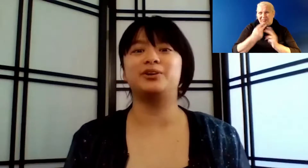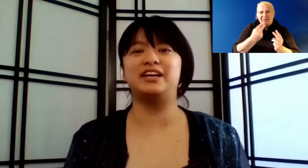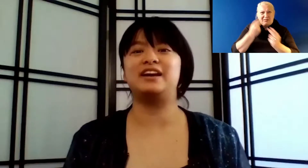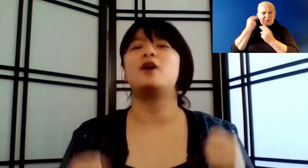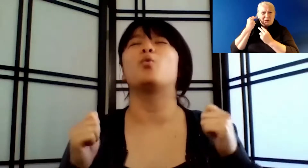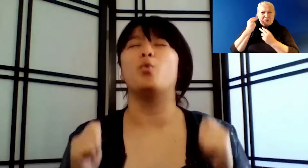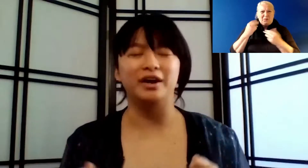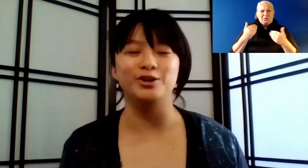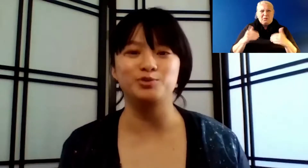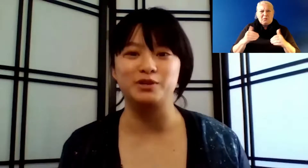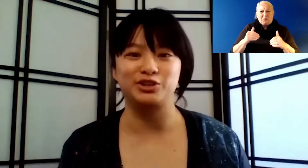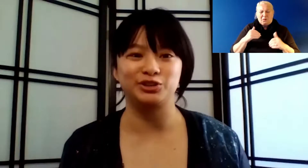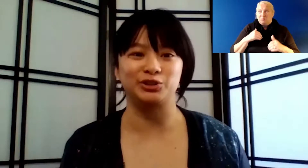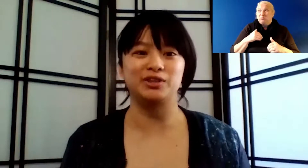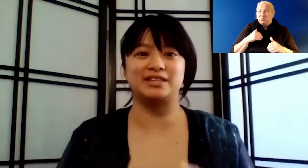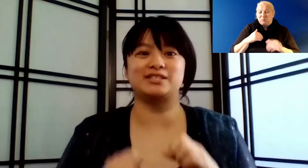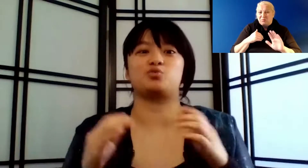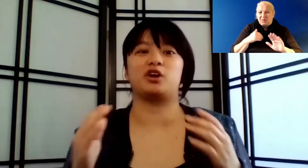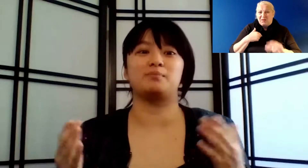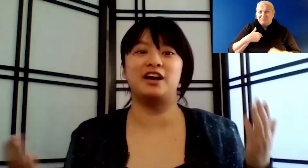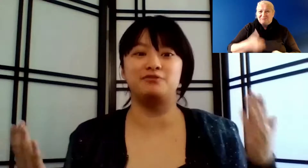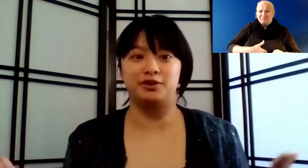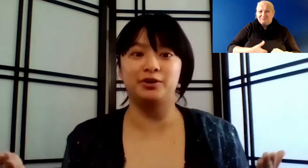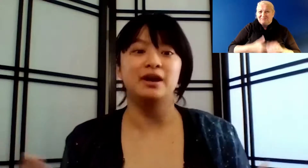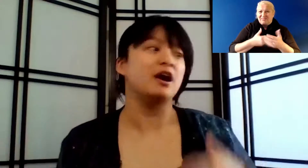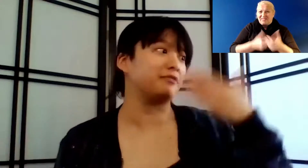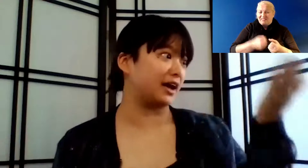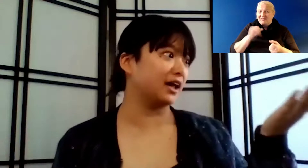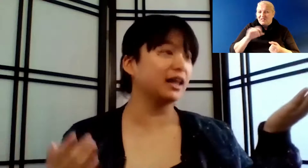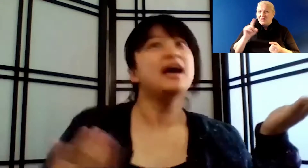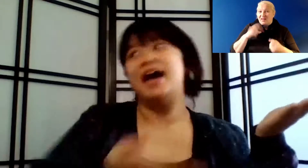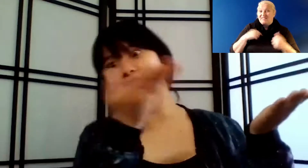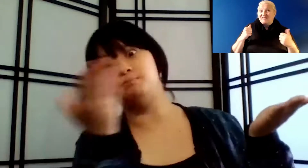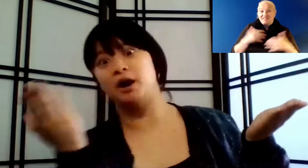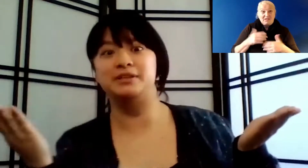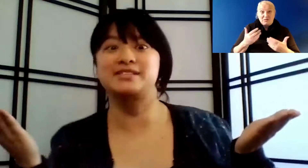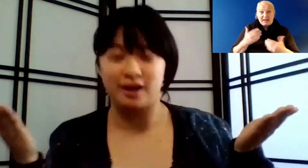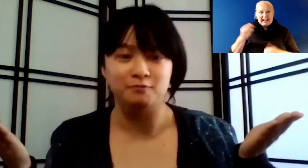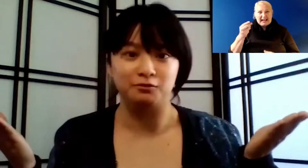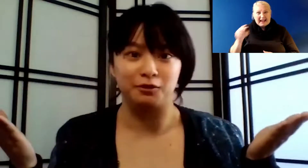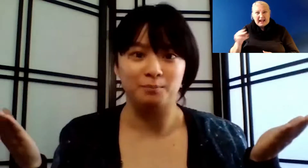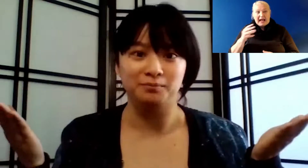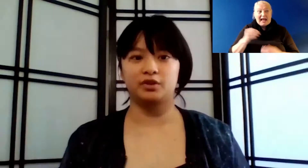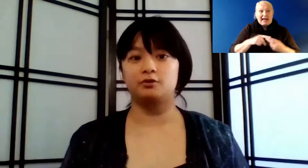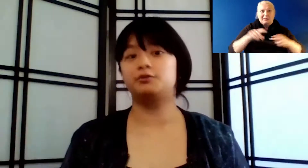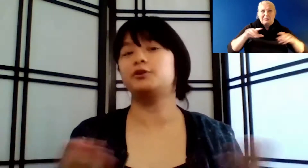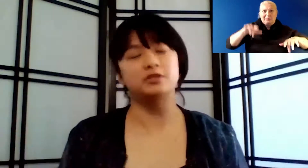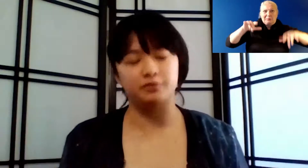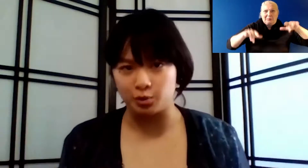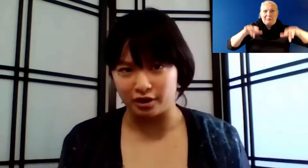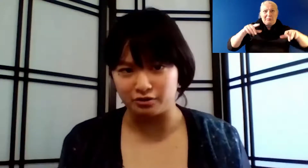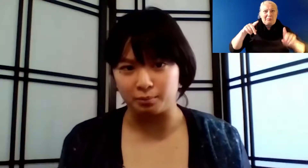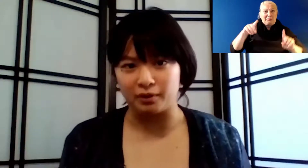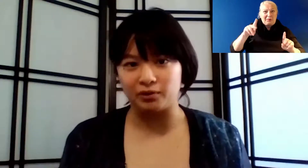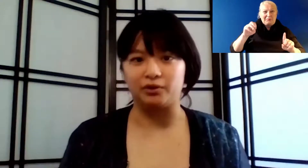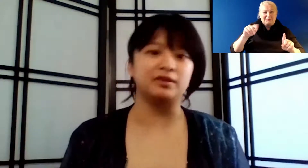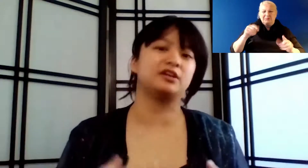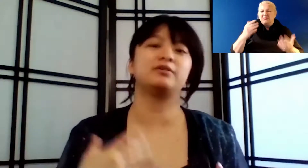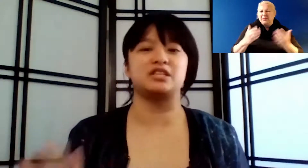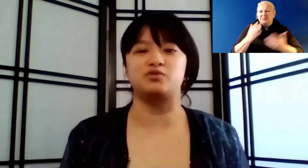nearly 100% sure that this is where my fear of hell and puppets come from. For those of you who are unfamiliar, the hearing test for